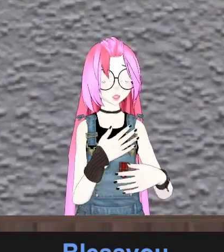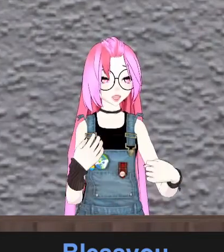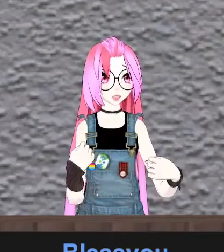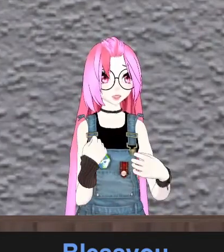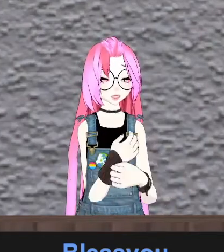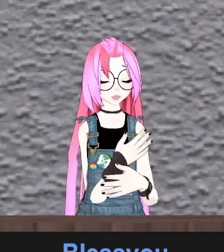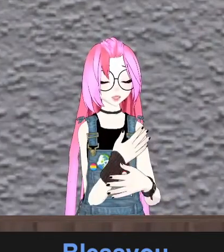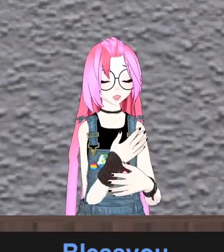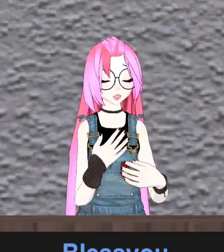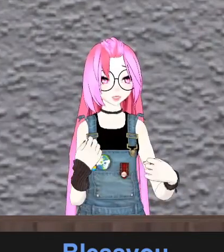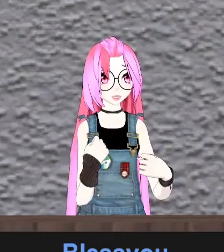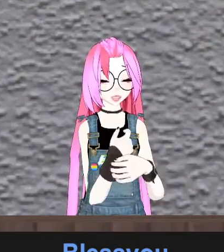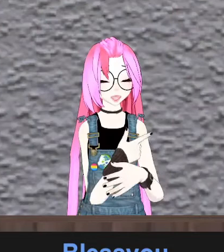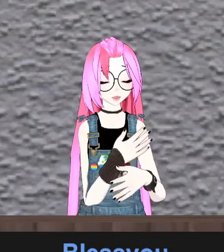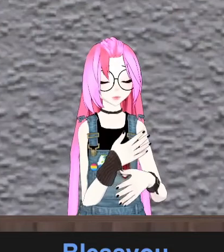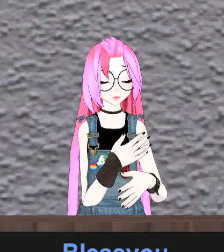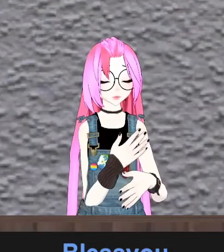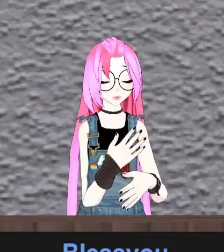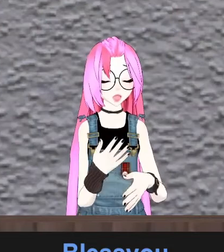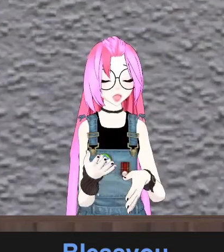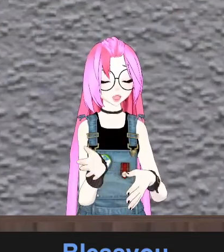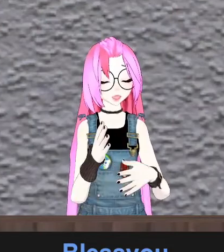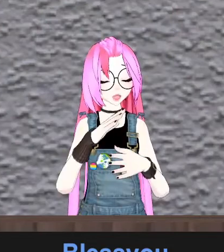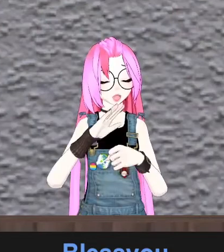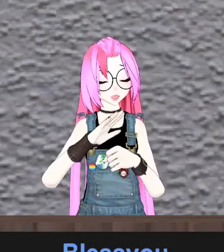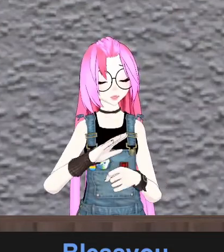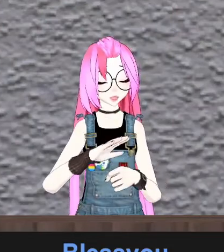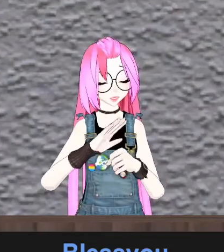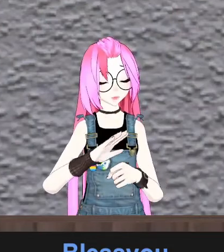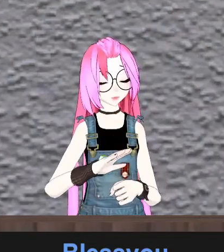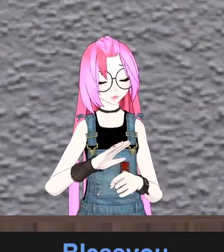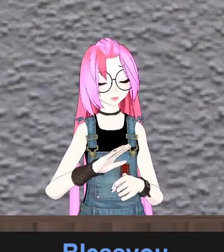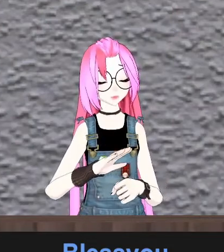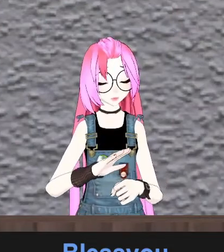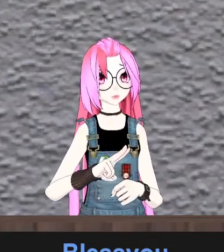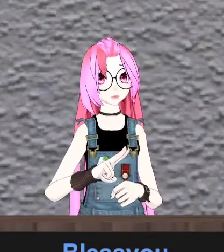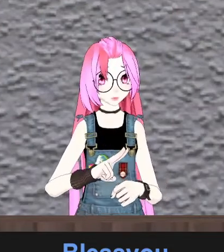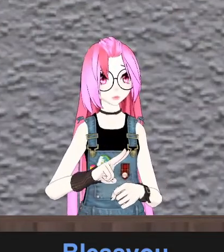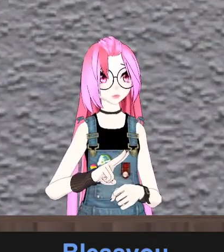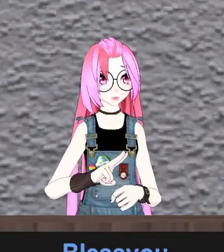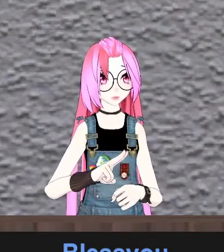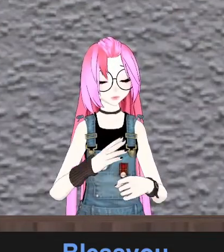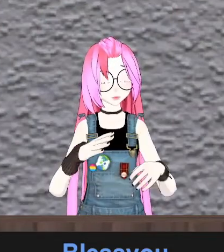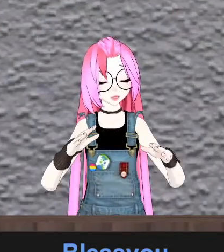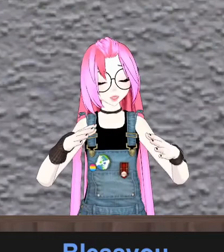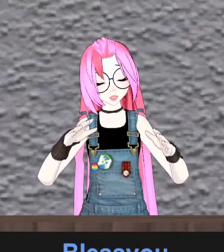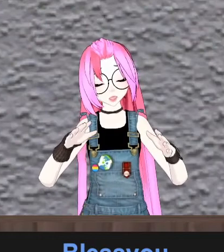Like this is fear or scared. But what about when you just start it like there and then you shake it rather than this doing is